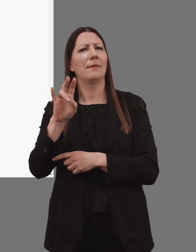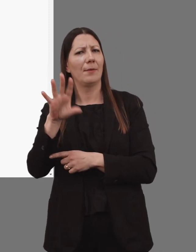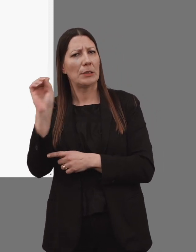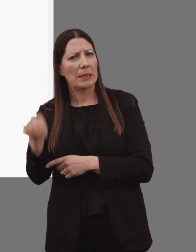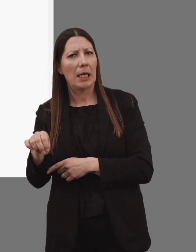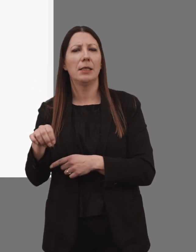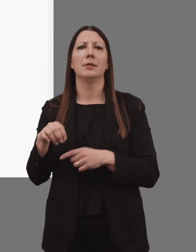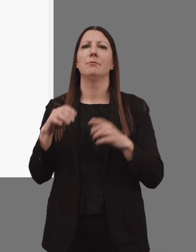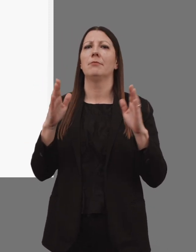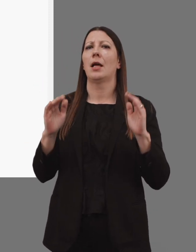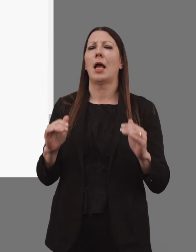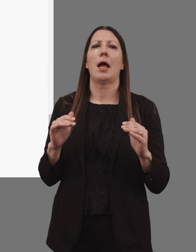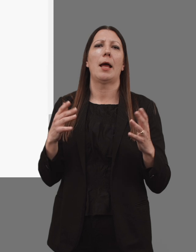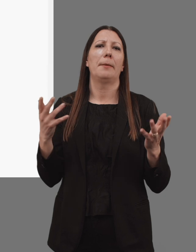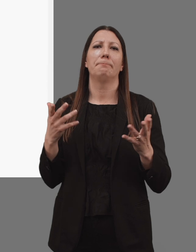let's do